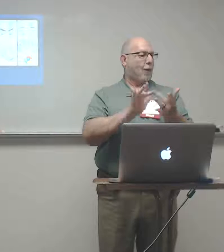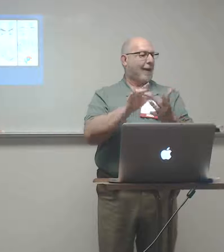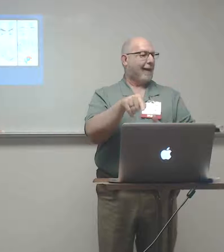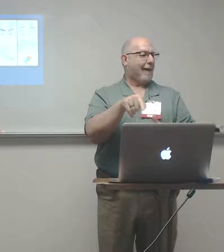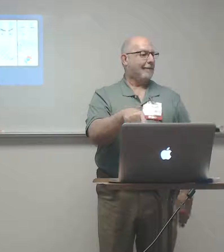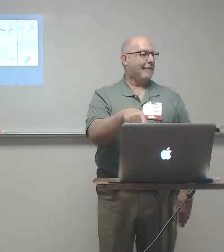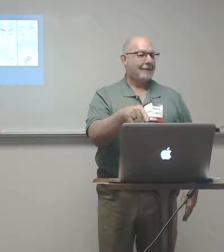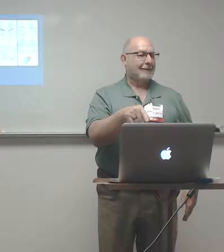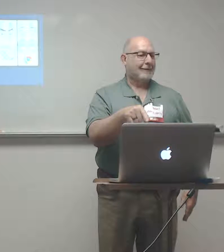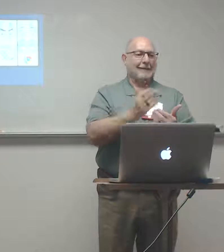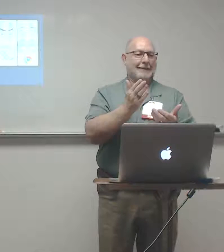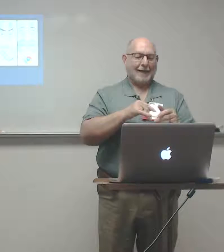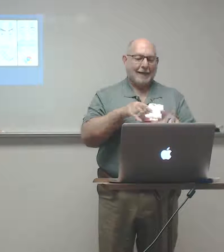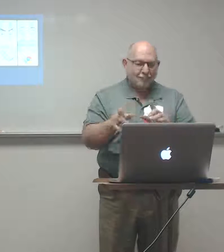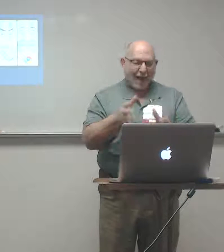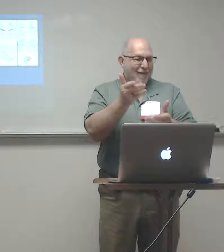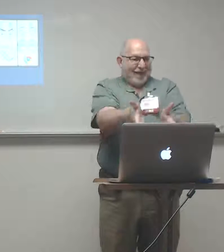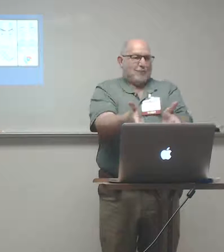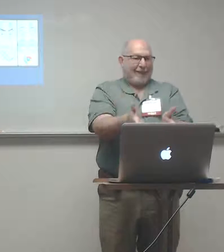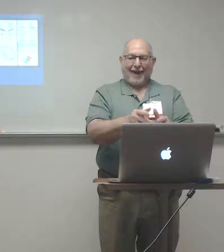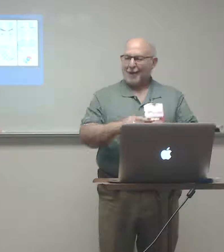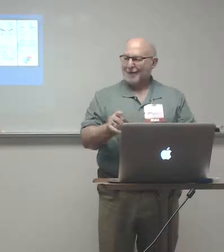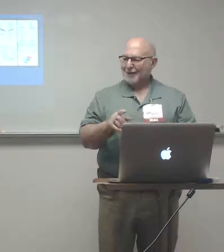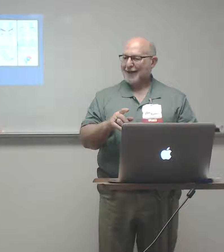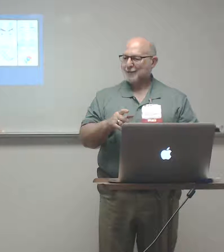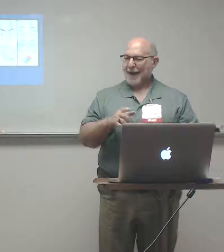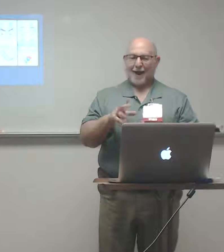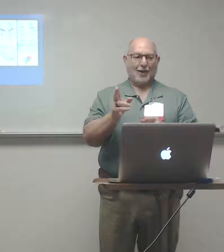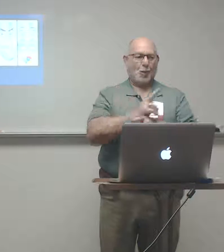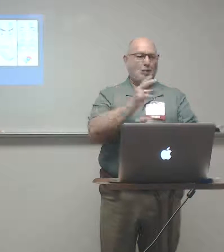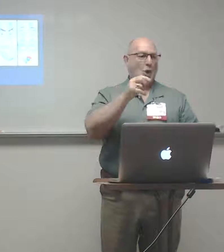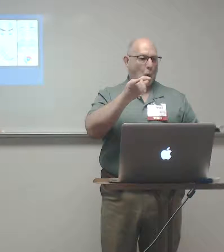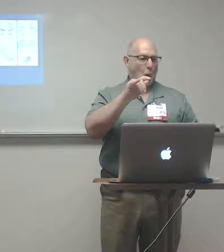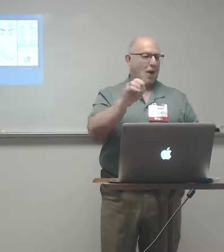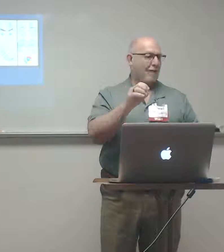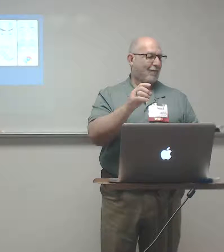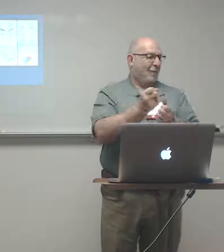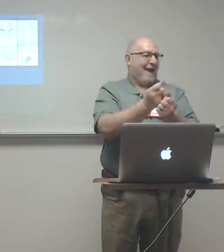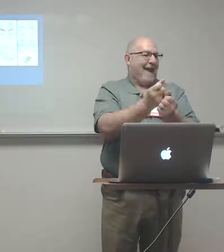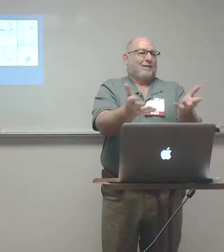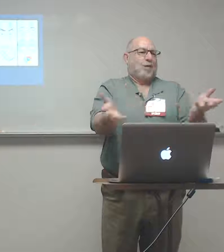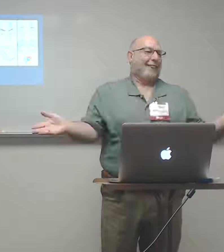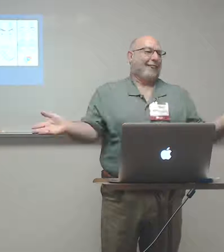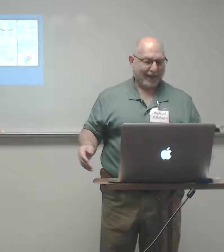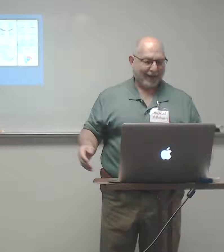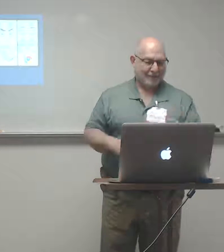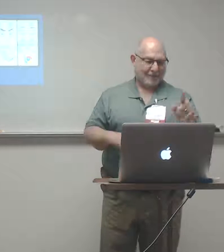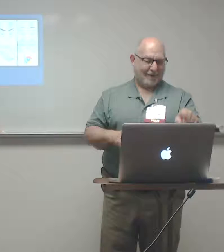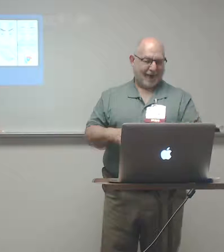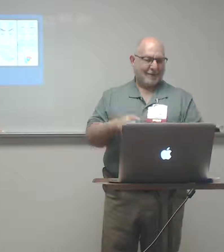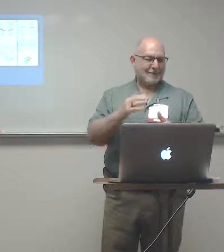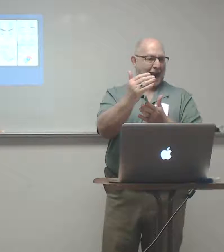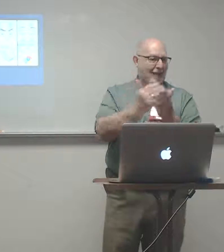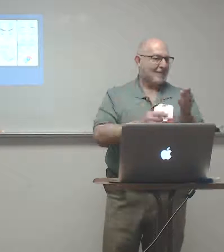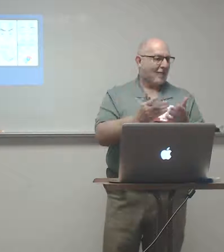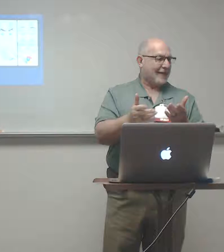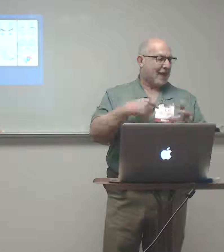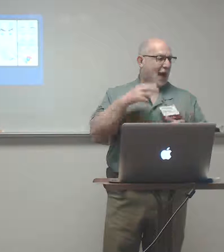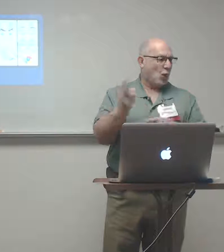internet, easy, everything was there. That's why I use Google for everything. I have the list of things I